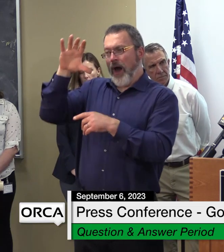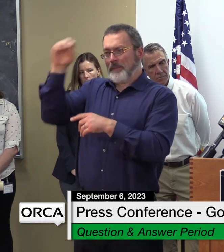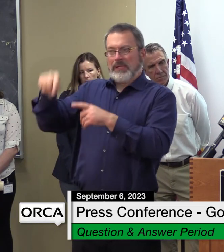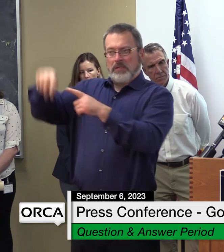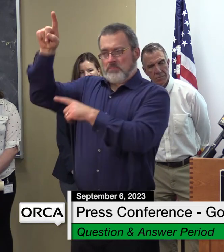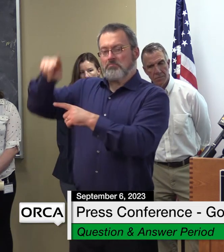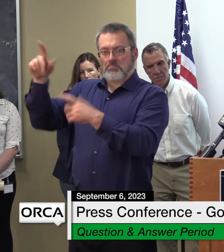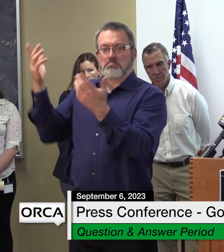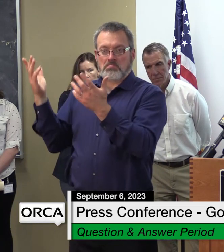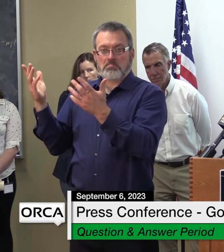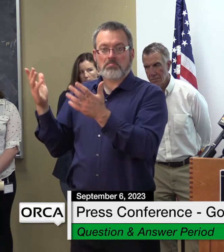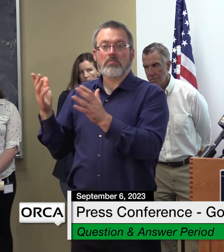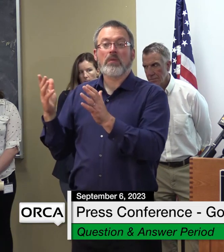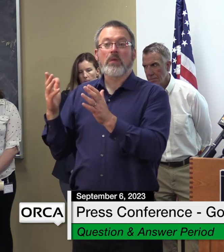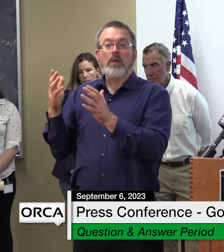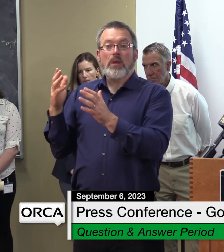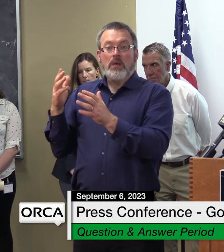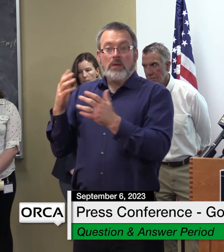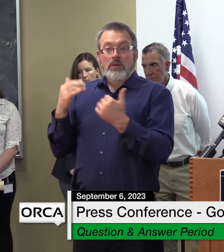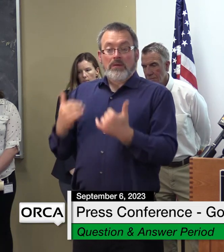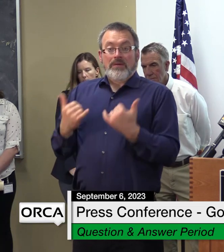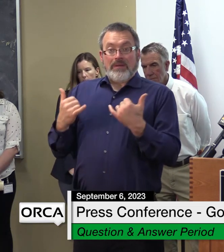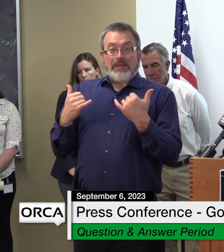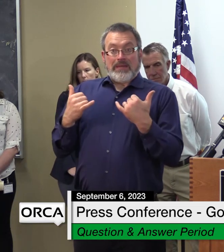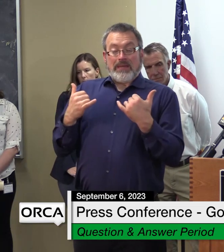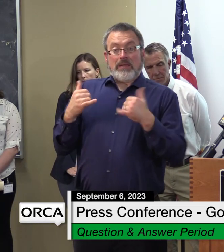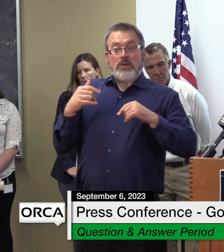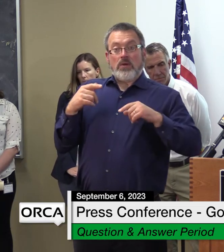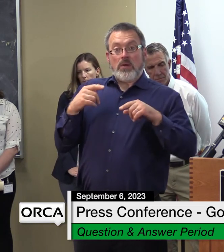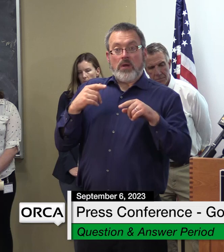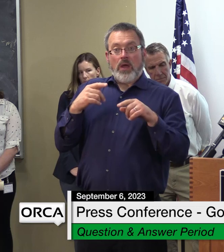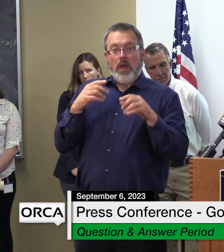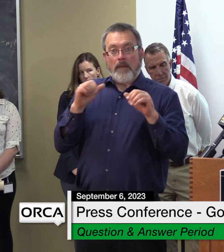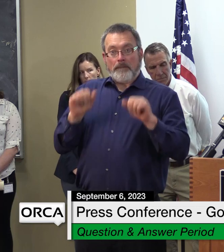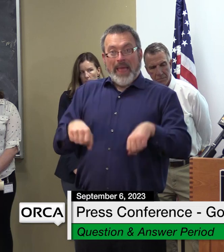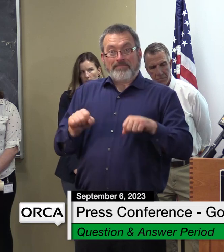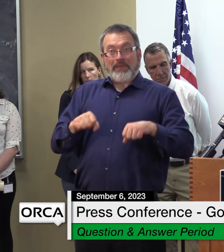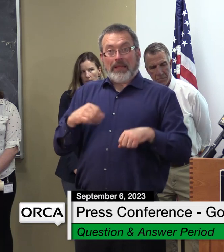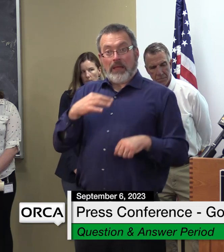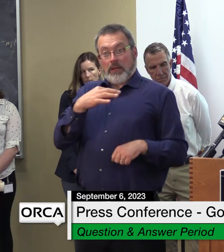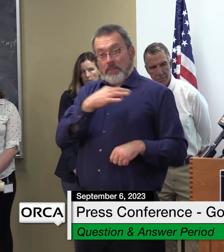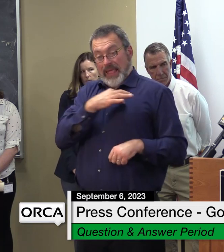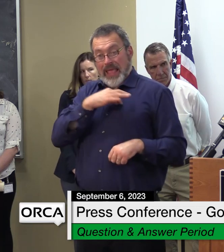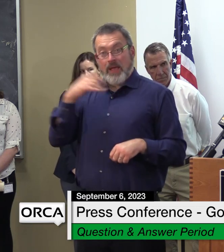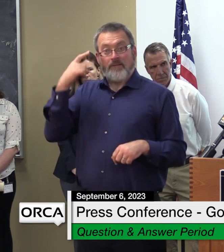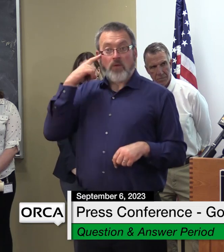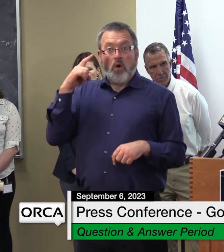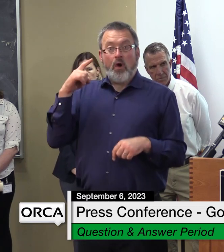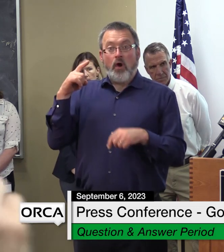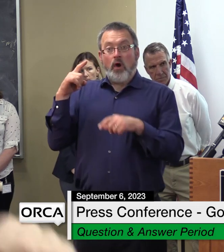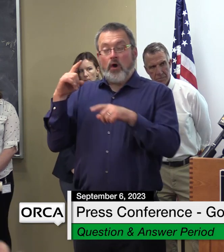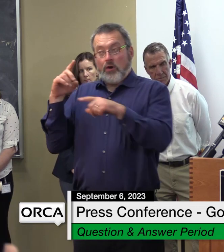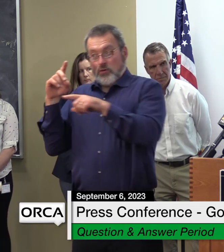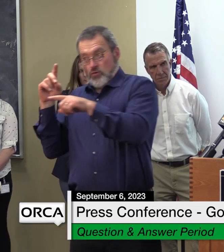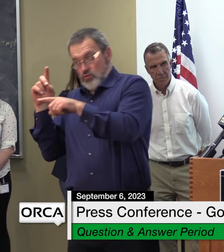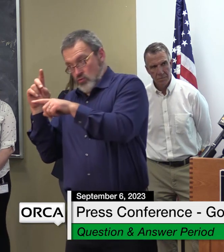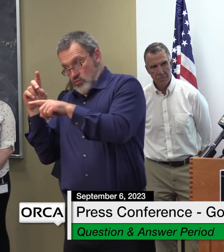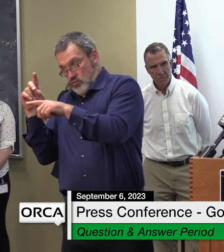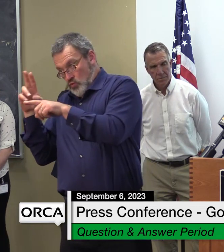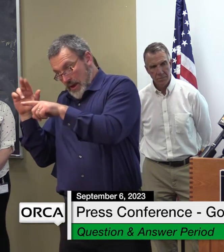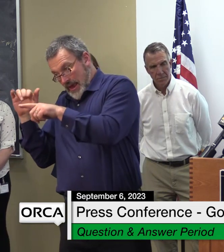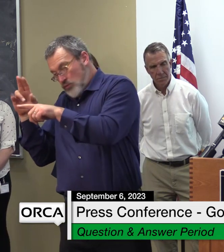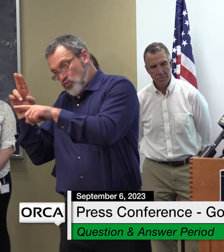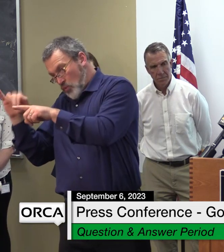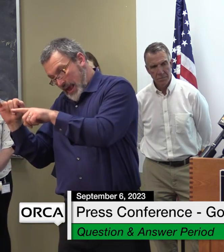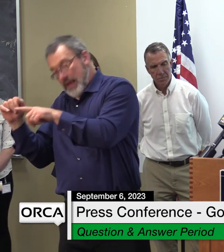of people that have been deemed potentially eligible for UI and have filled out the DUA application is